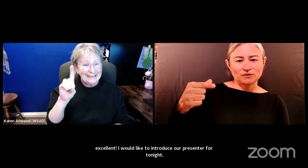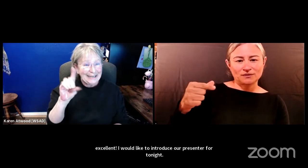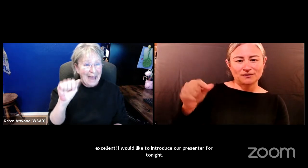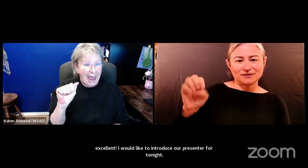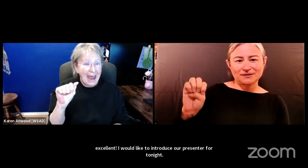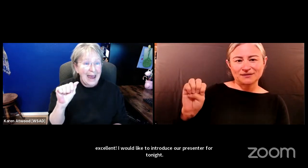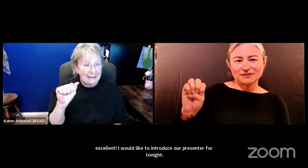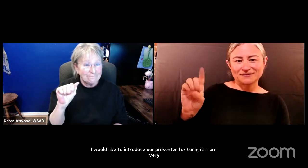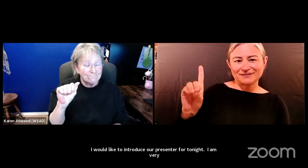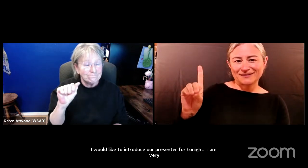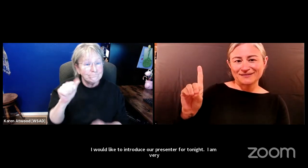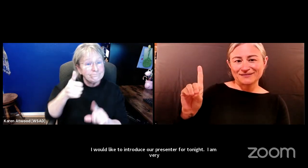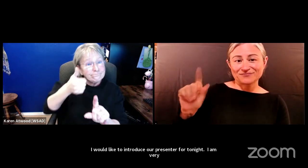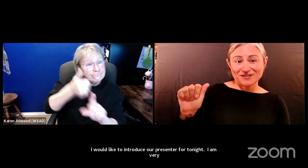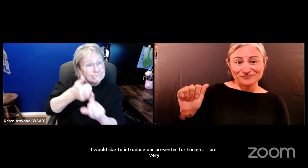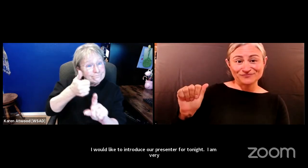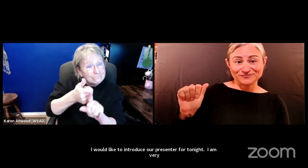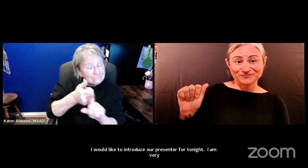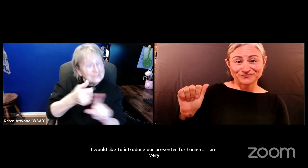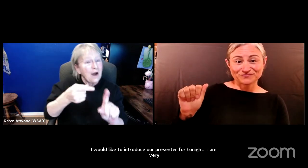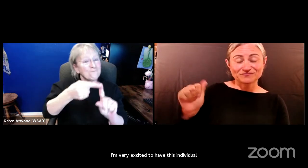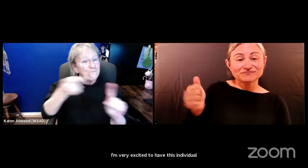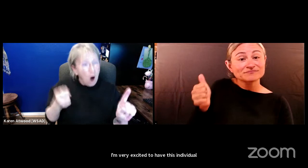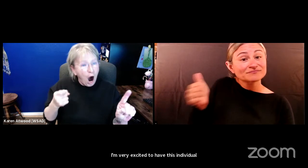Pugeda, P-U-G-E-D-A.